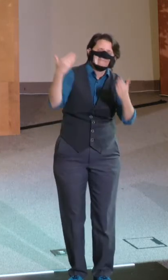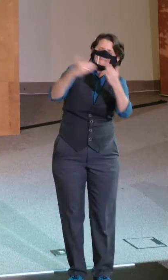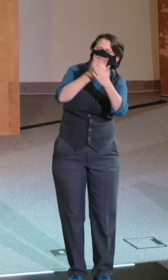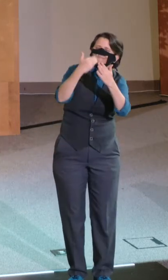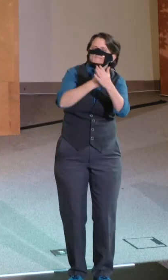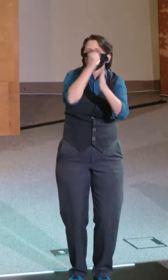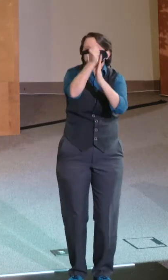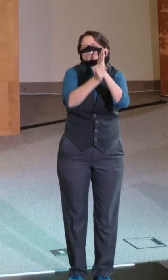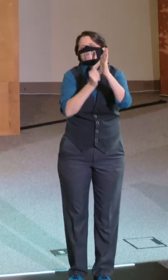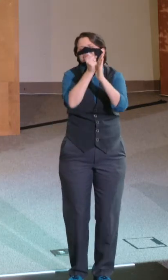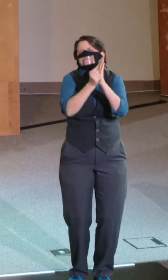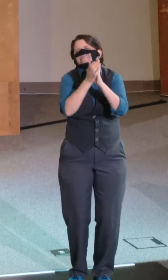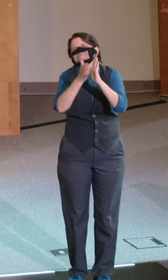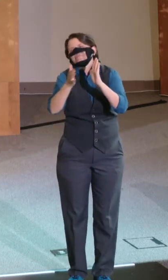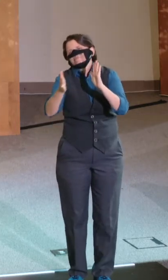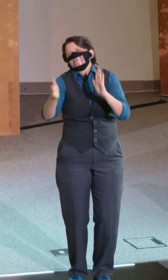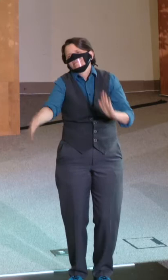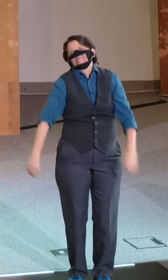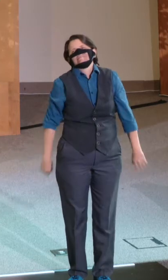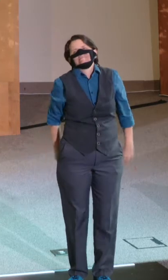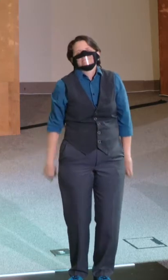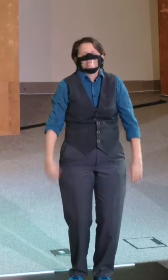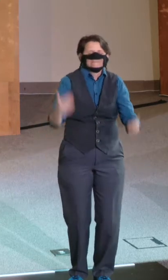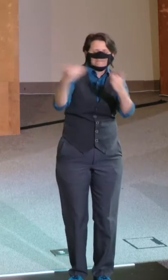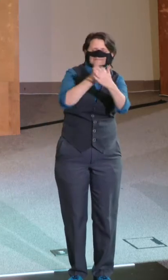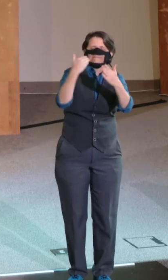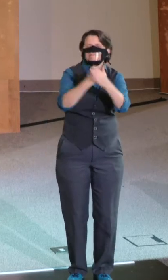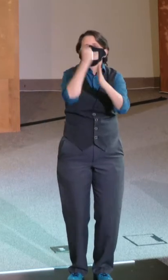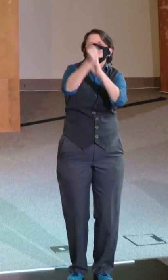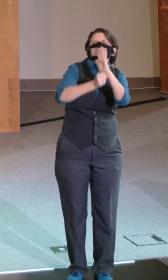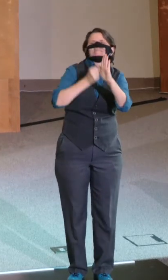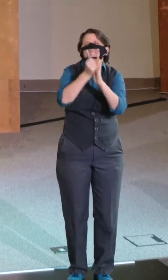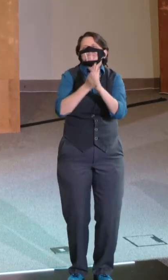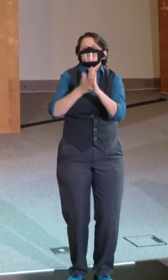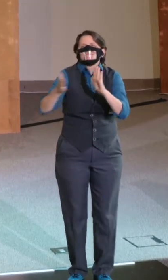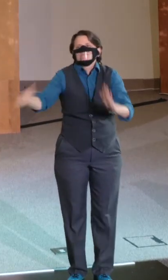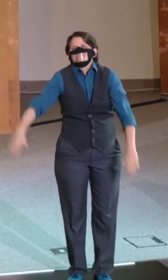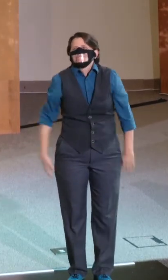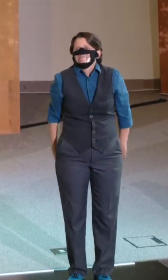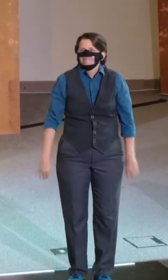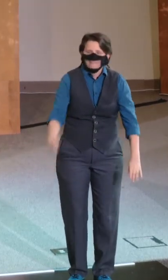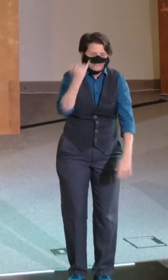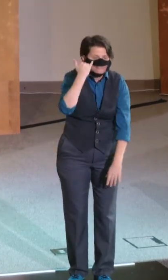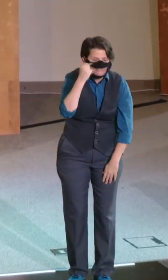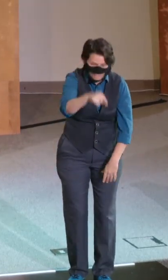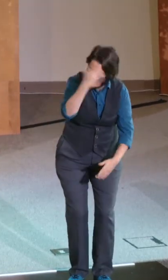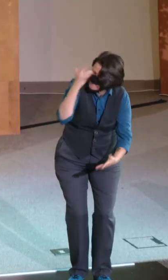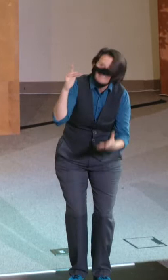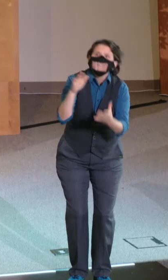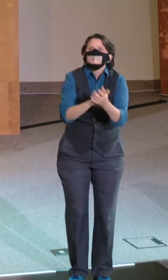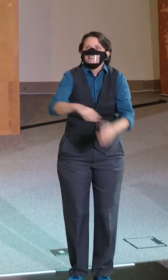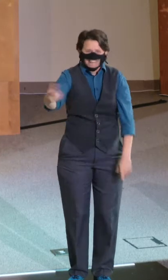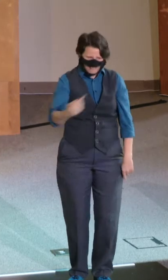It's a new season. It's a new season. It's a new season. If you believe,